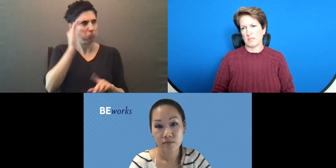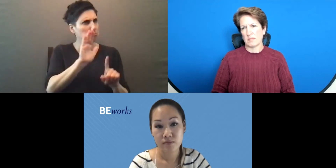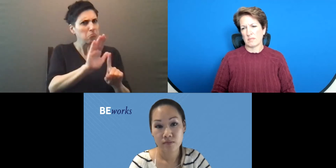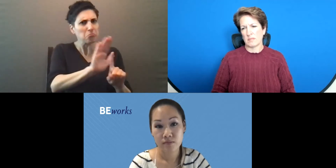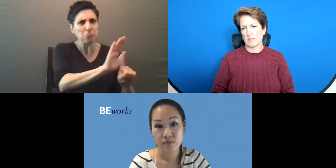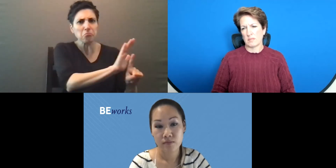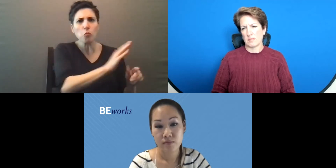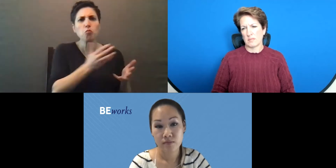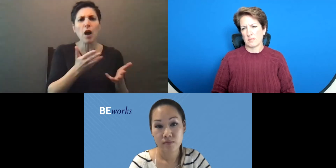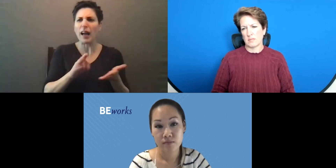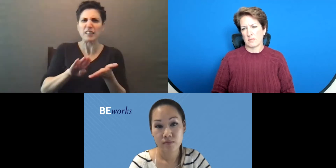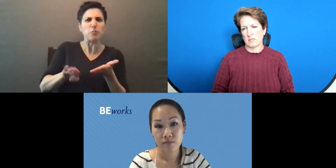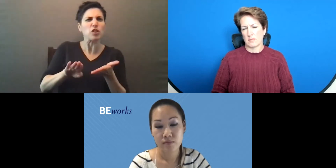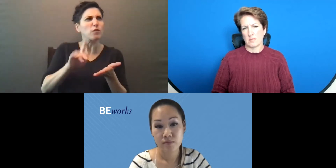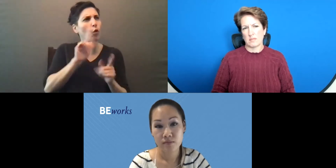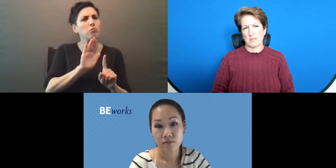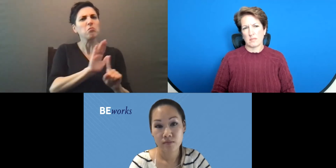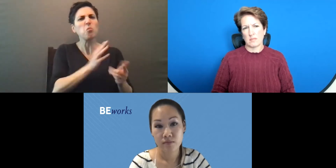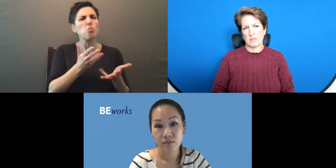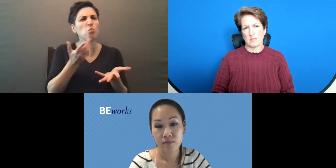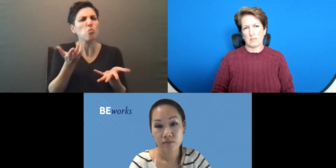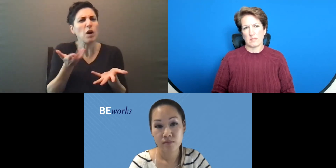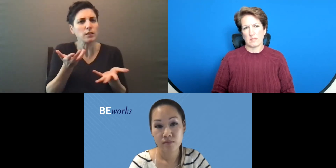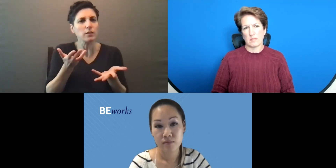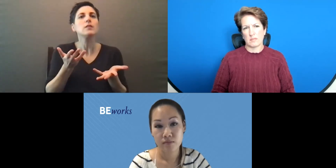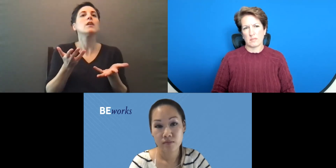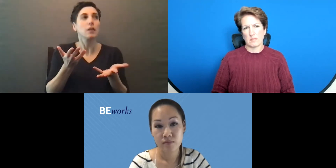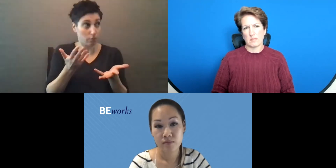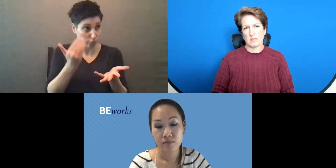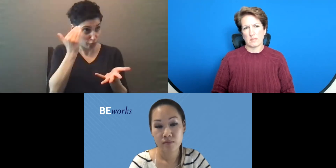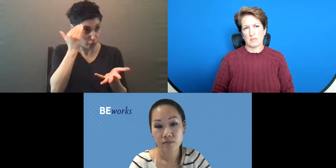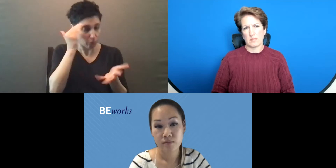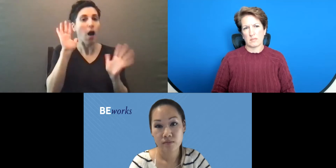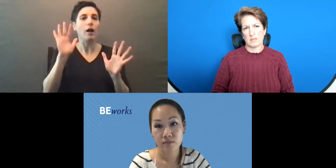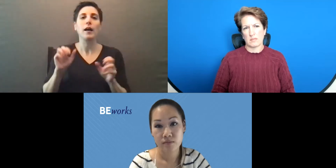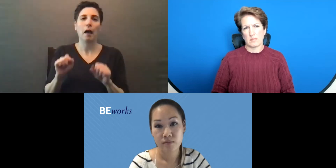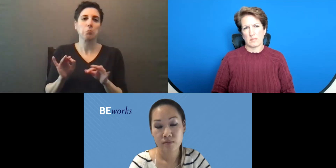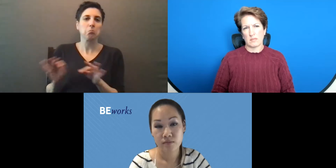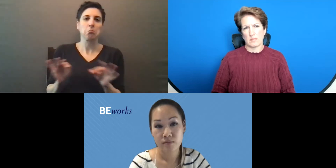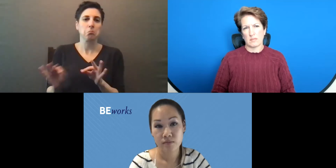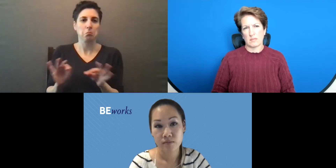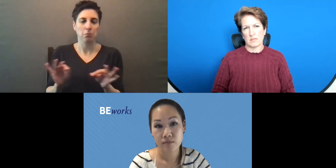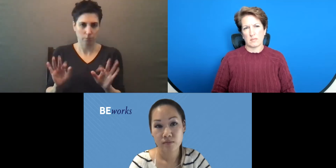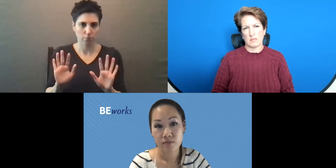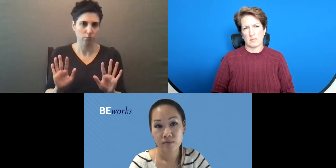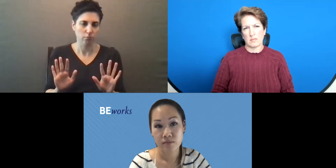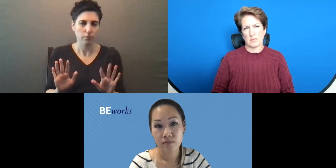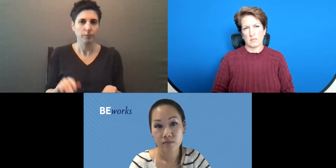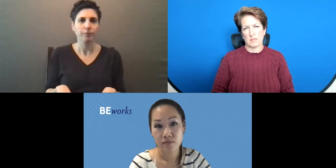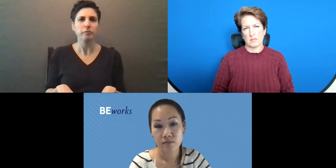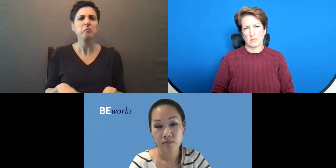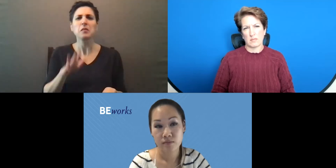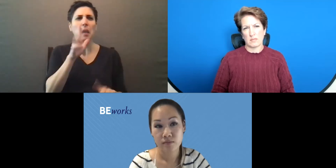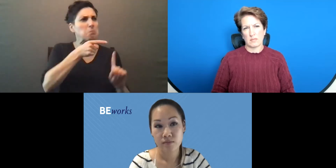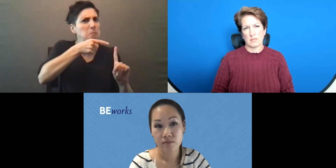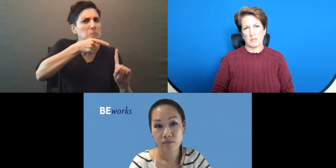religious exemption for the vaccine. So without going into any specific faith,